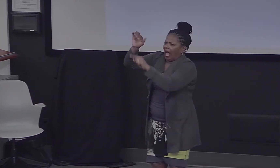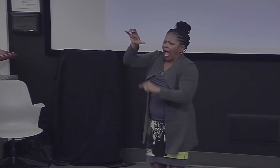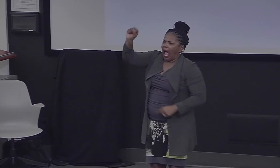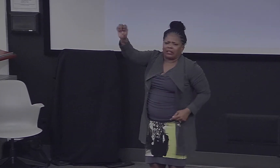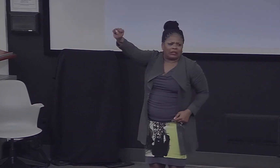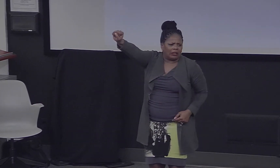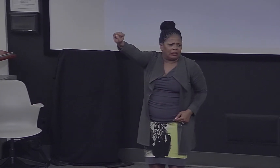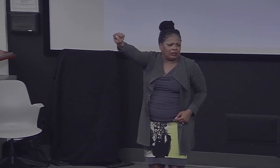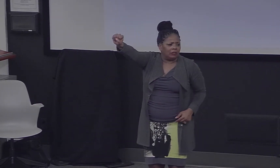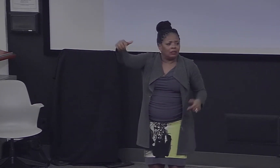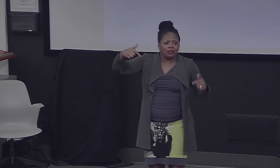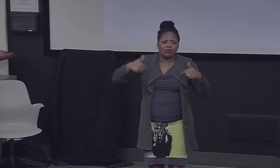ADA.